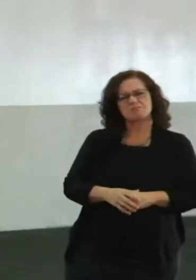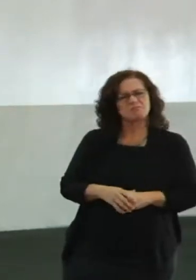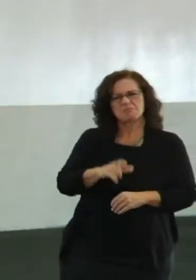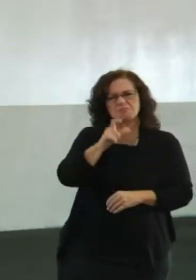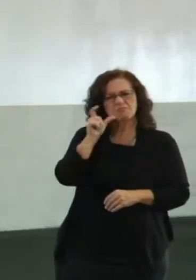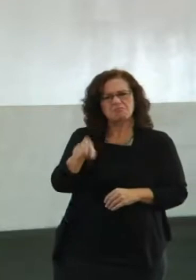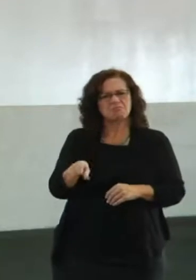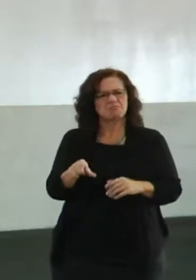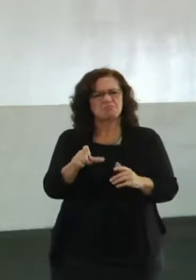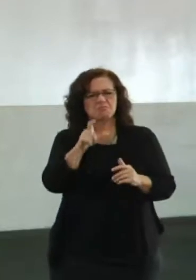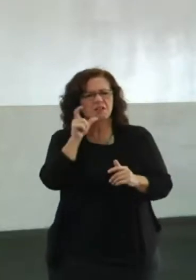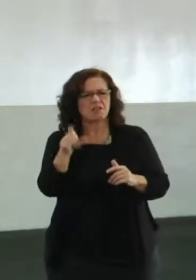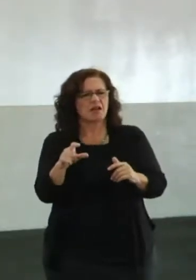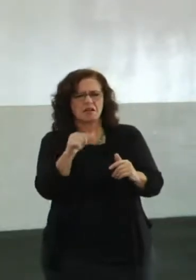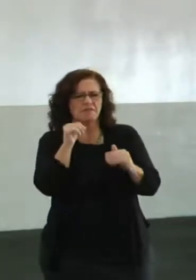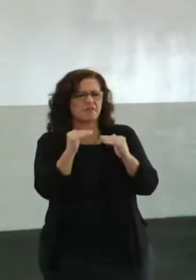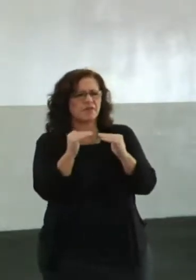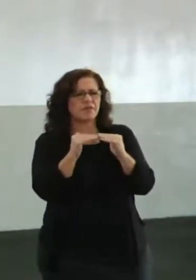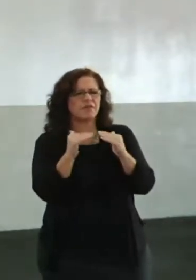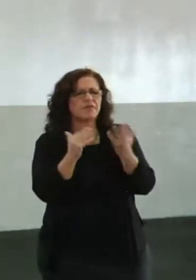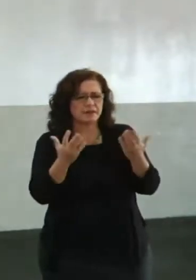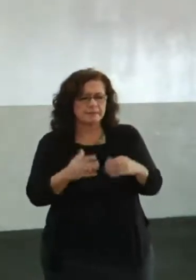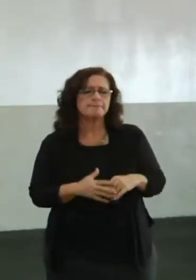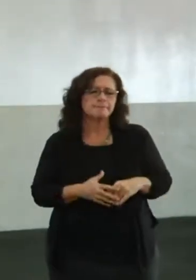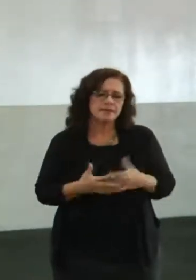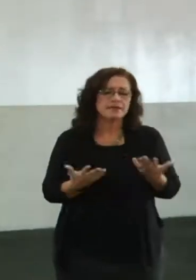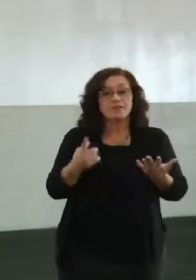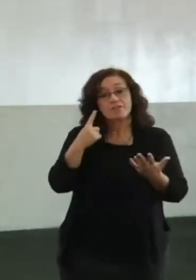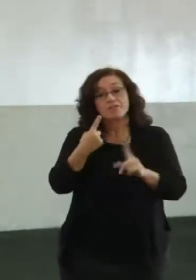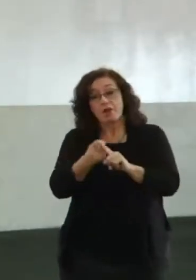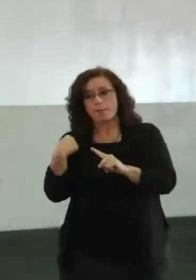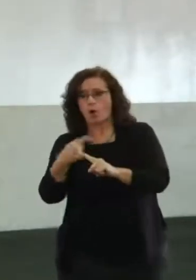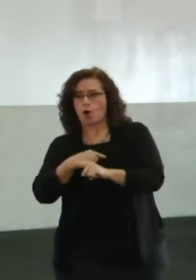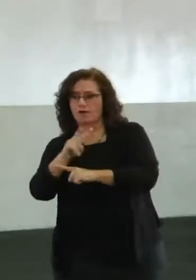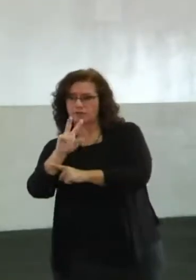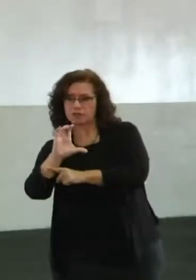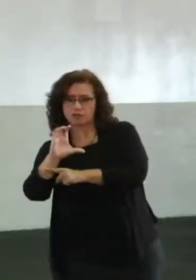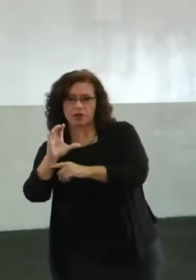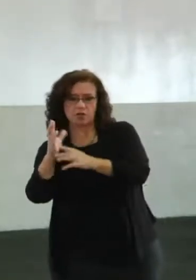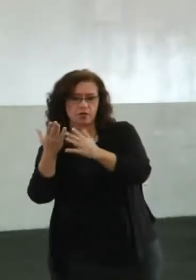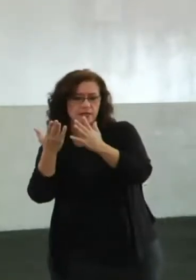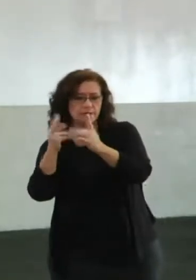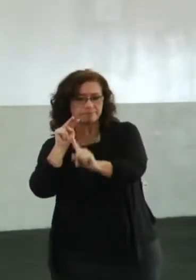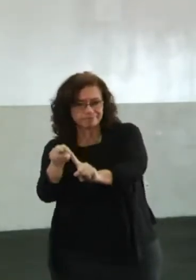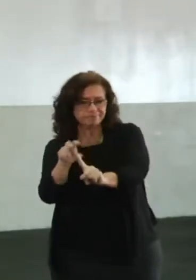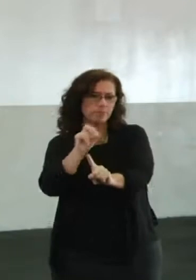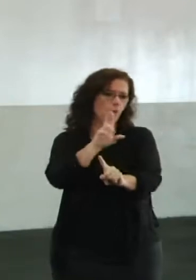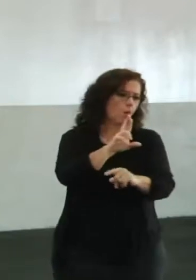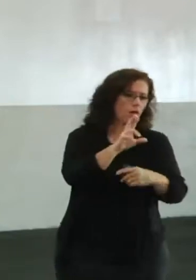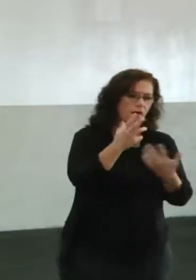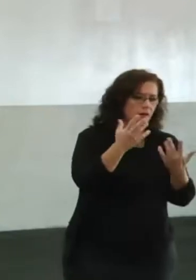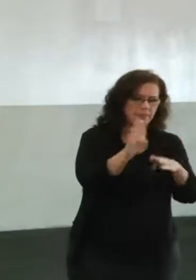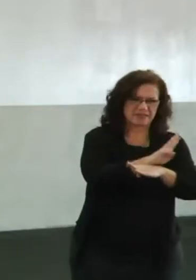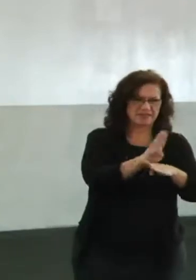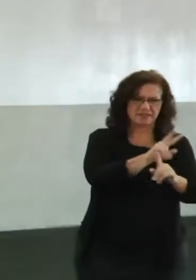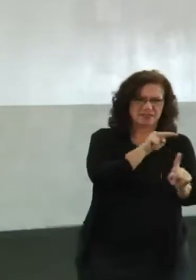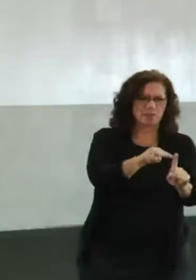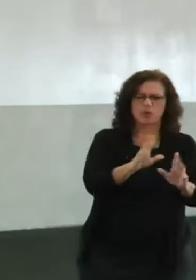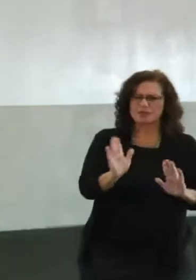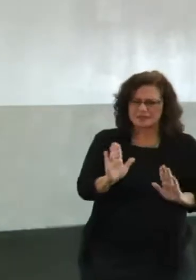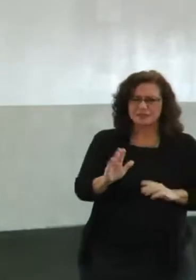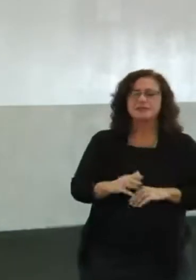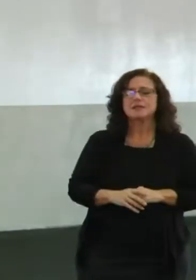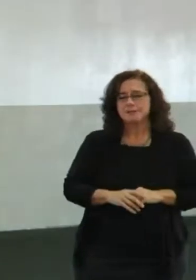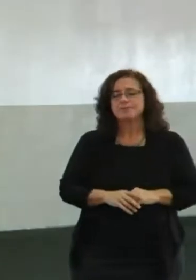standpoint or from a business standpoint. So we're advocating, as I say, collectively on that. The other point that we're making, and this is based on data,